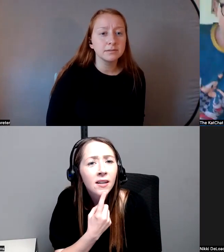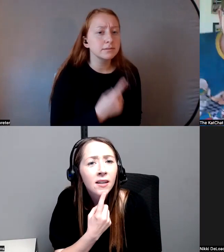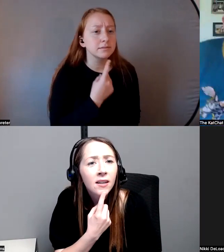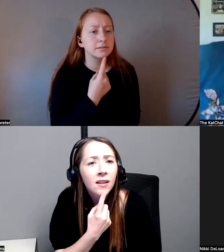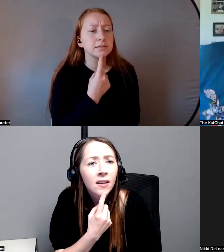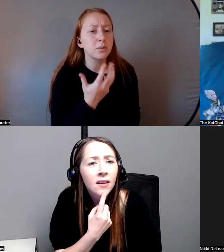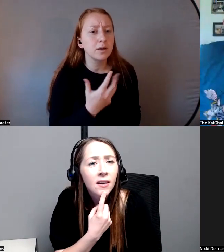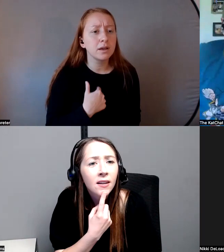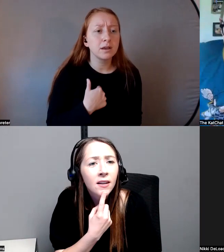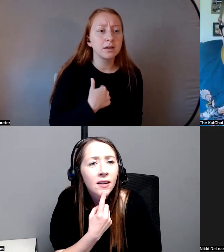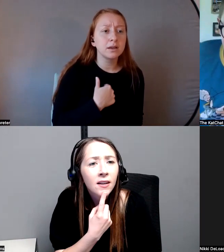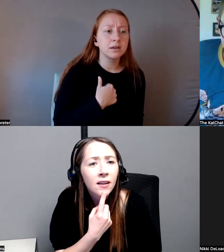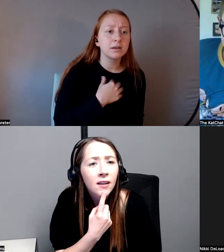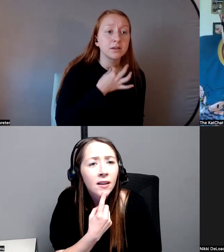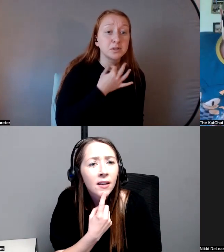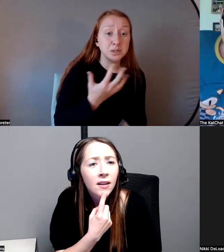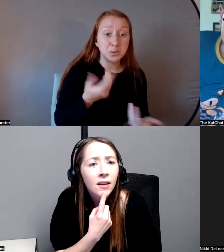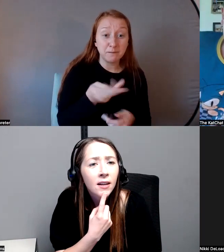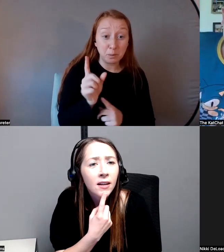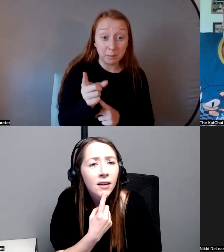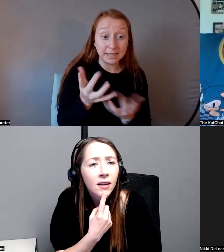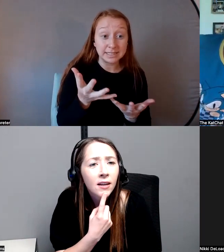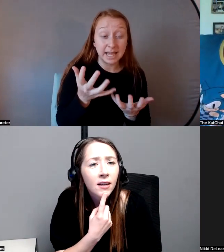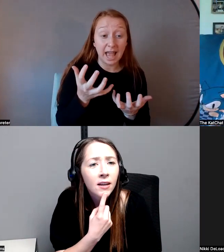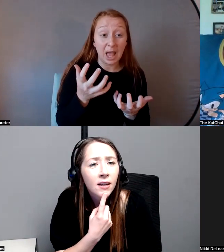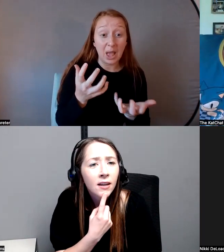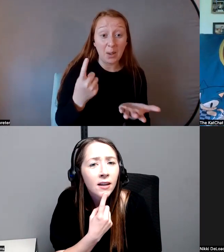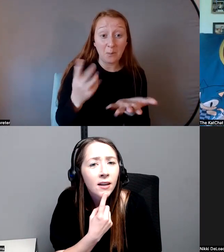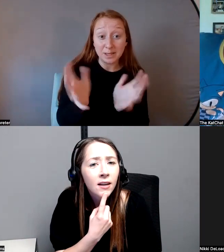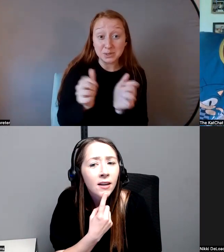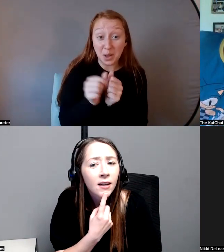what? spare a minute because I was wondering if I could talk to you a little.